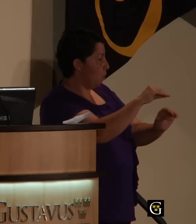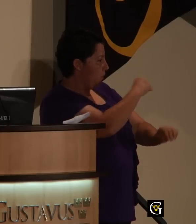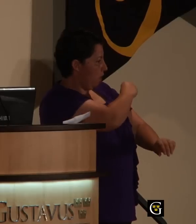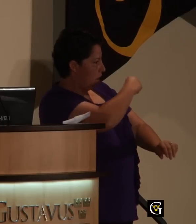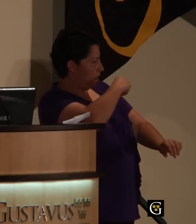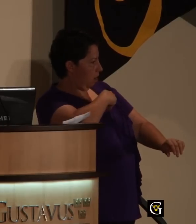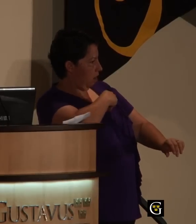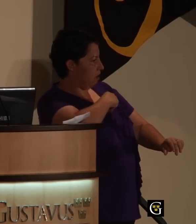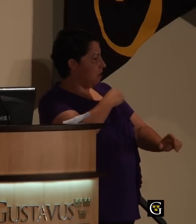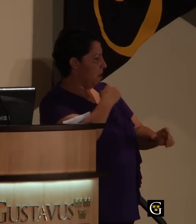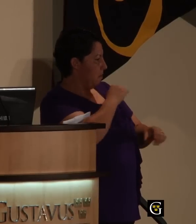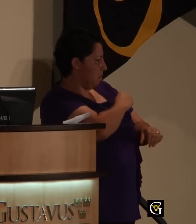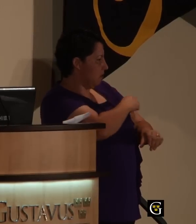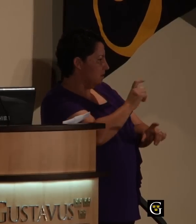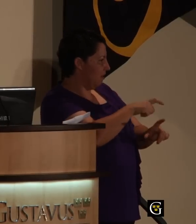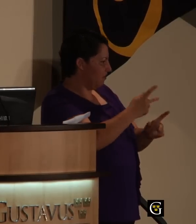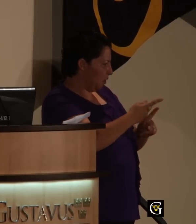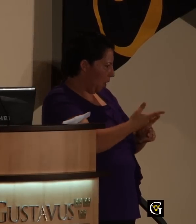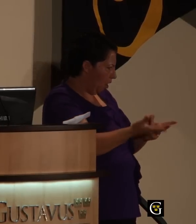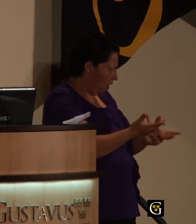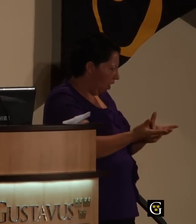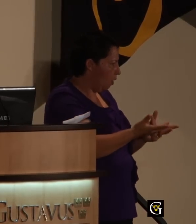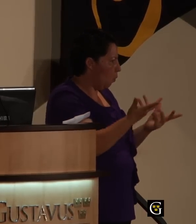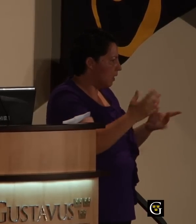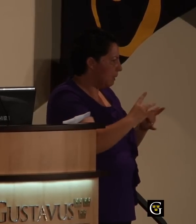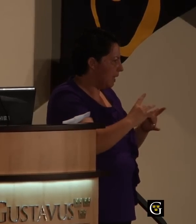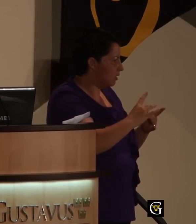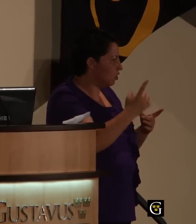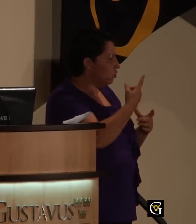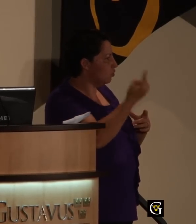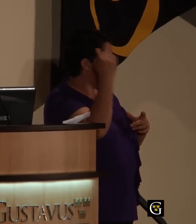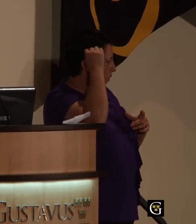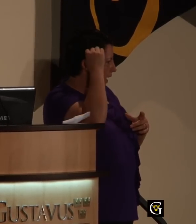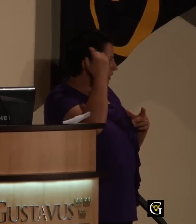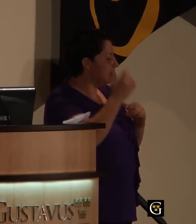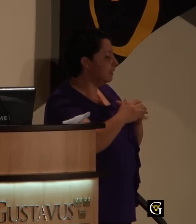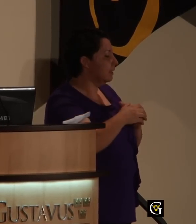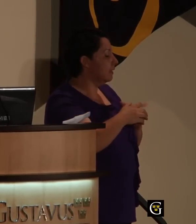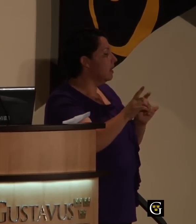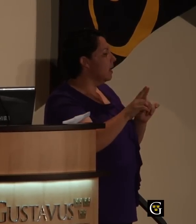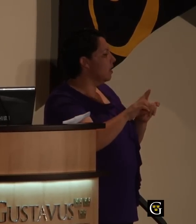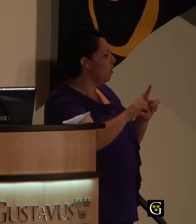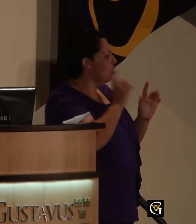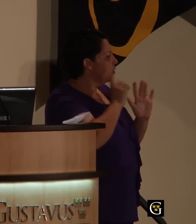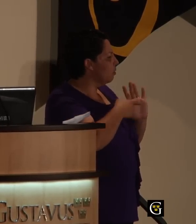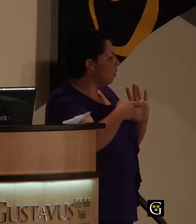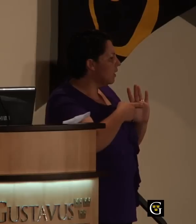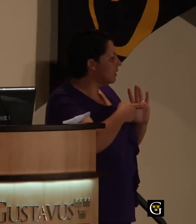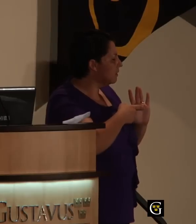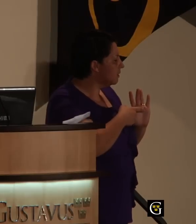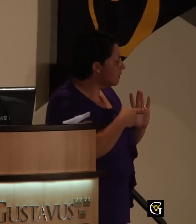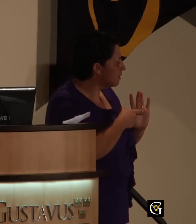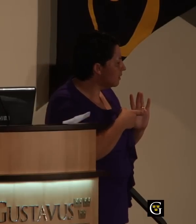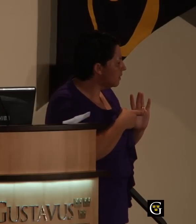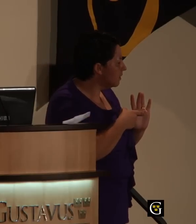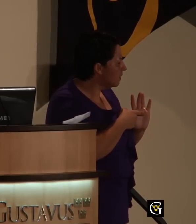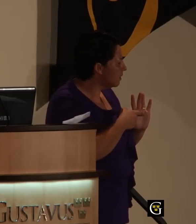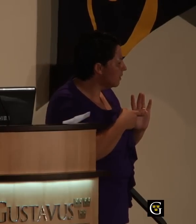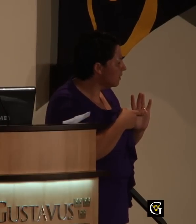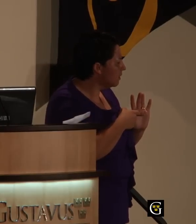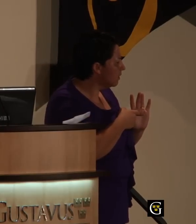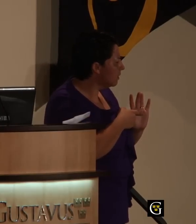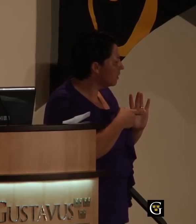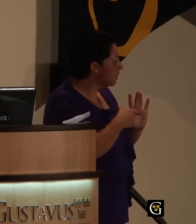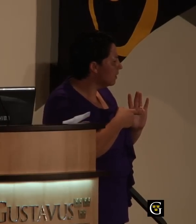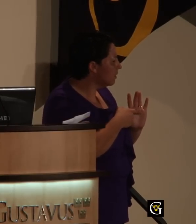wrong way. You also notice that the users actually do a fair amount of cheating. So when they get from the